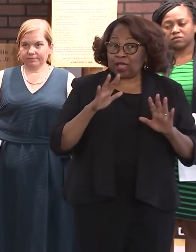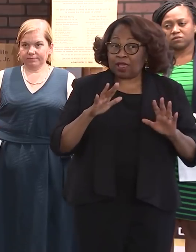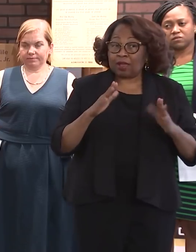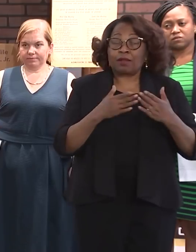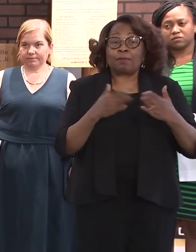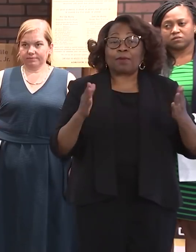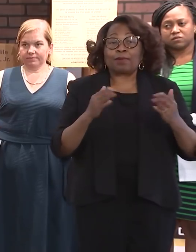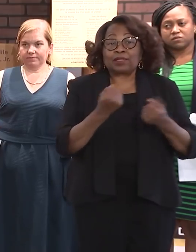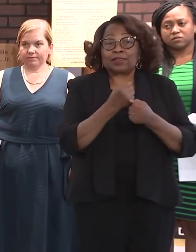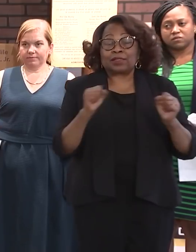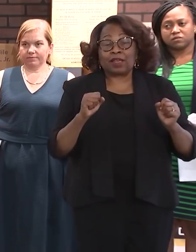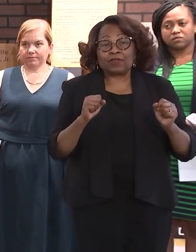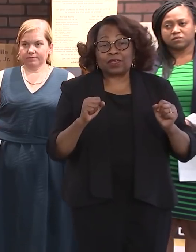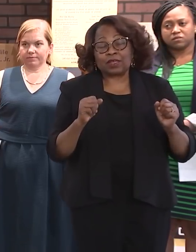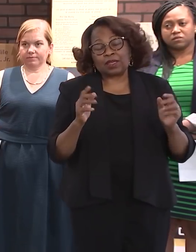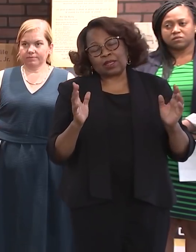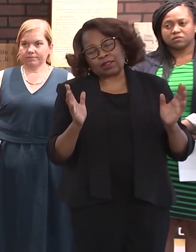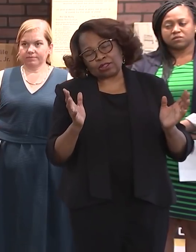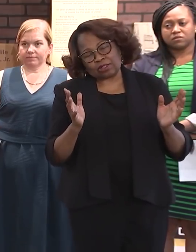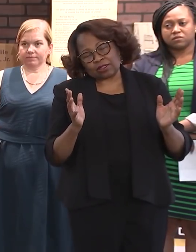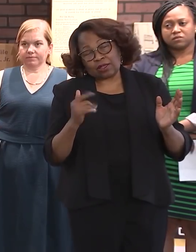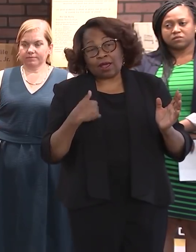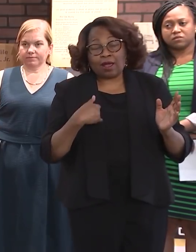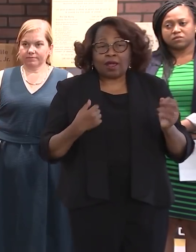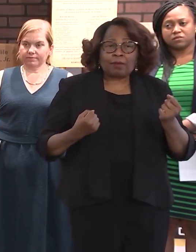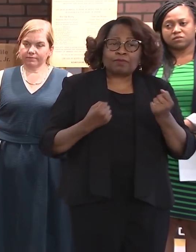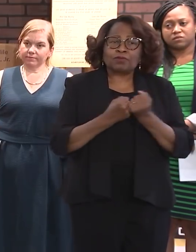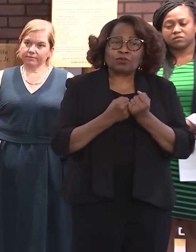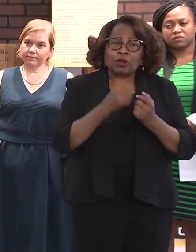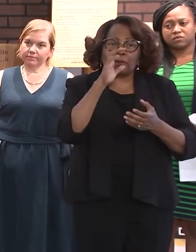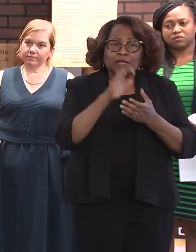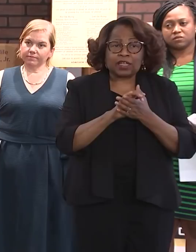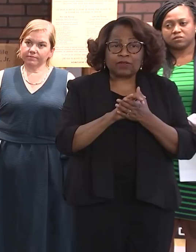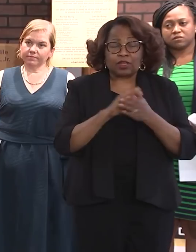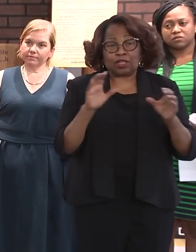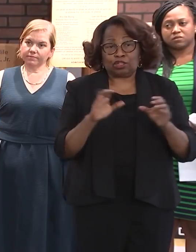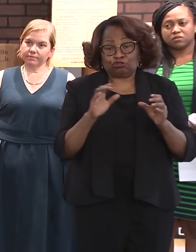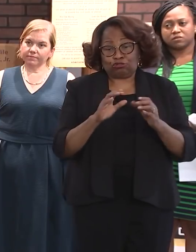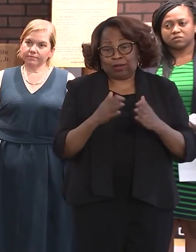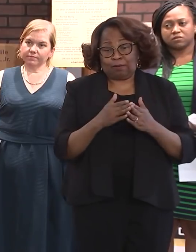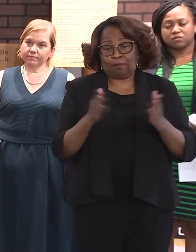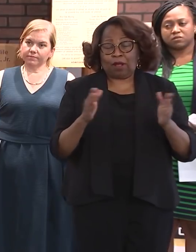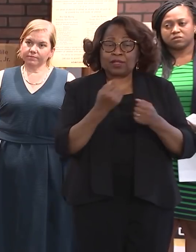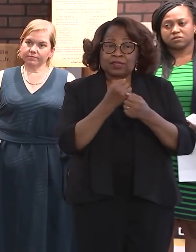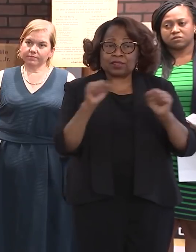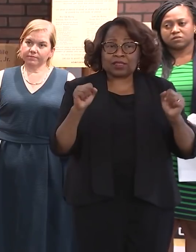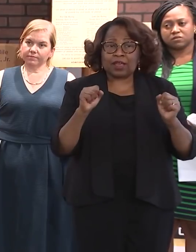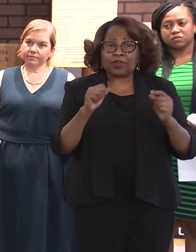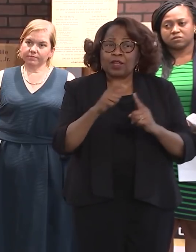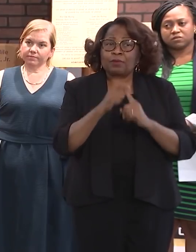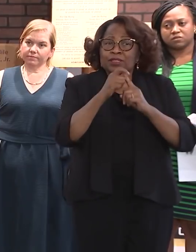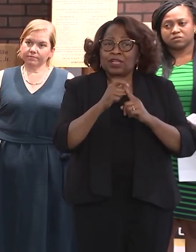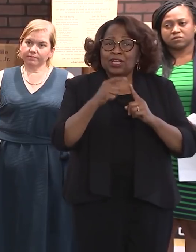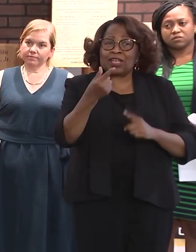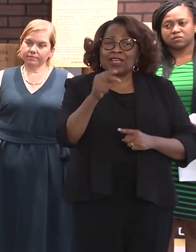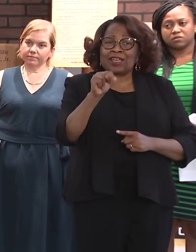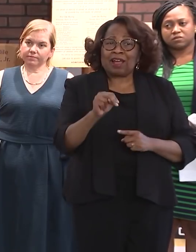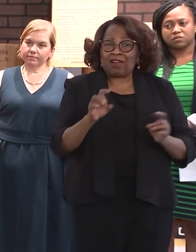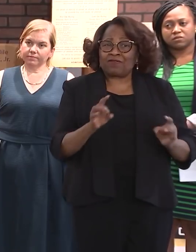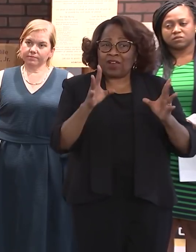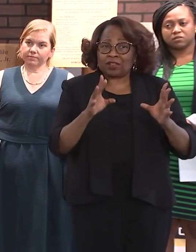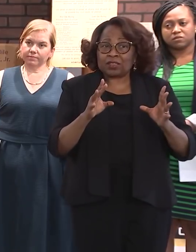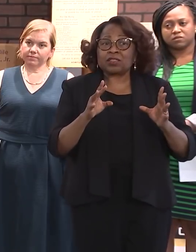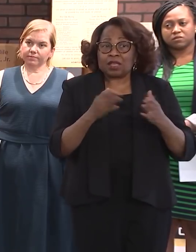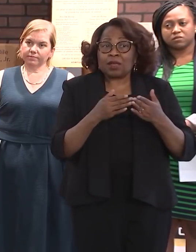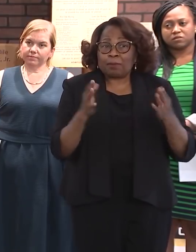public safety. Look, I'm a firm believer in treating public safety, but particularly gun violence, as a public